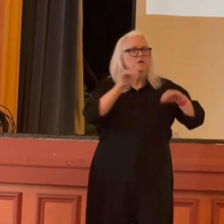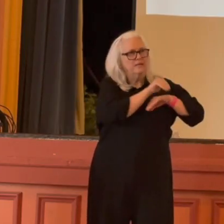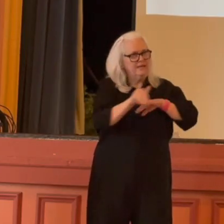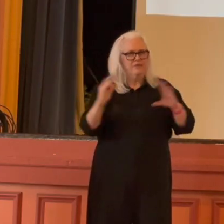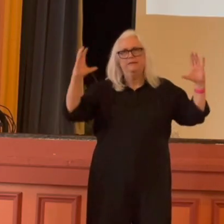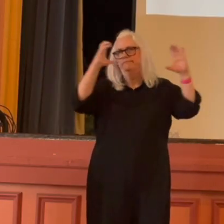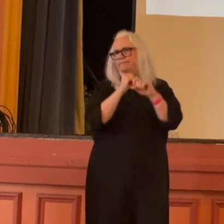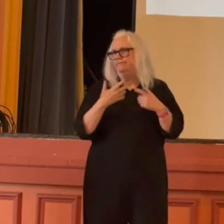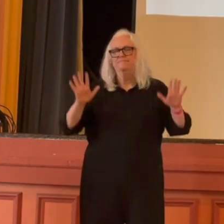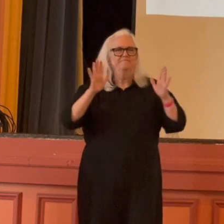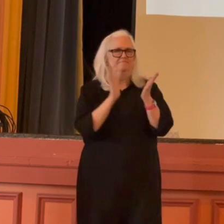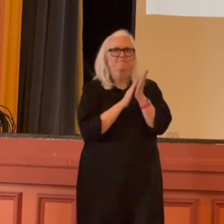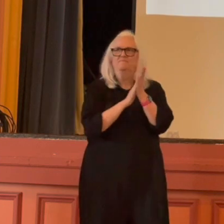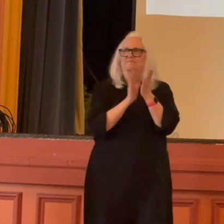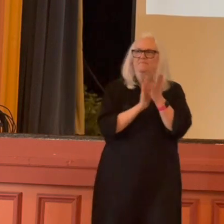evening.